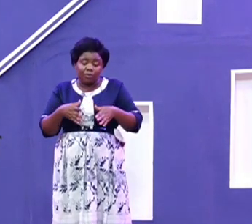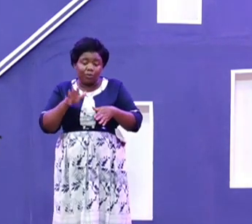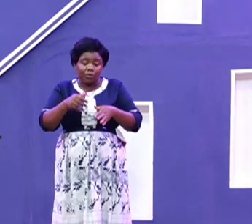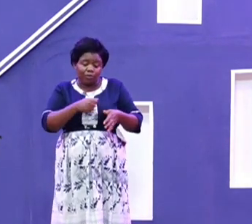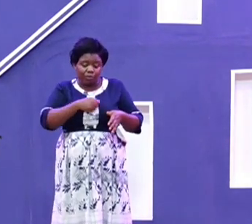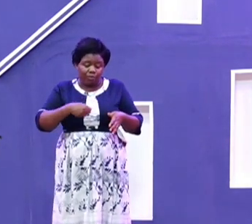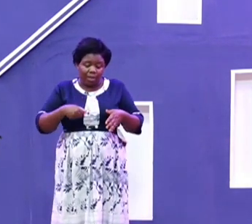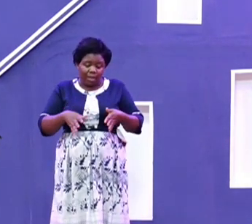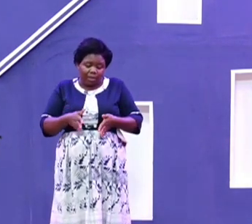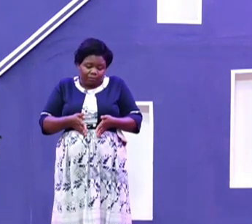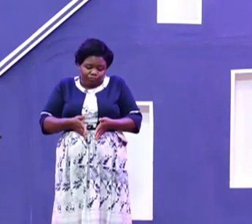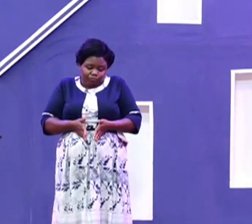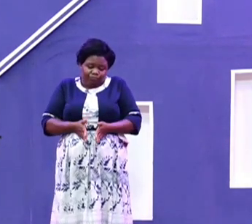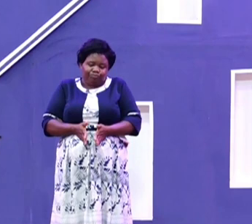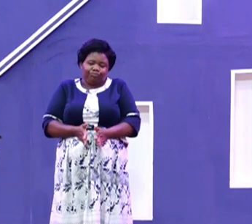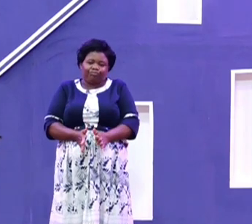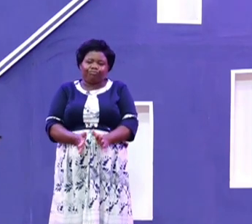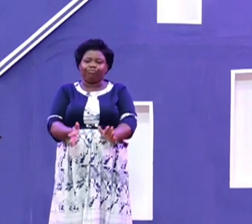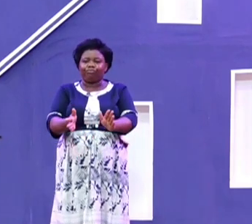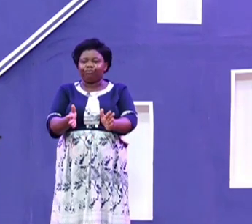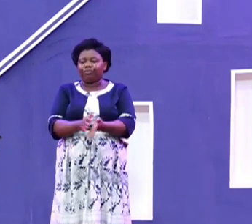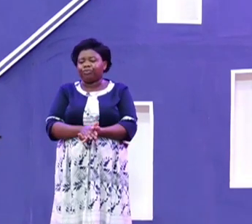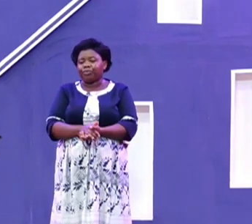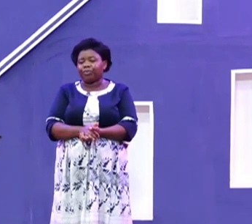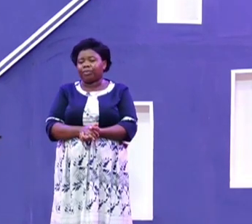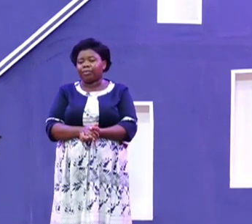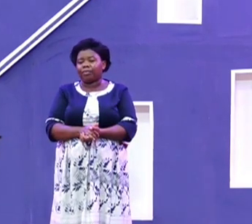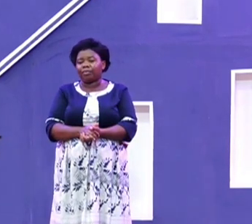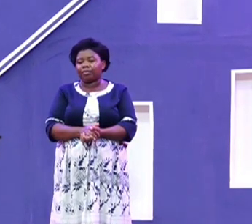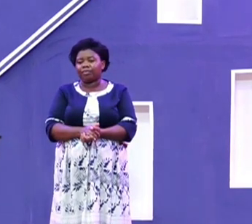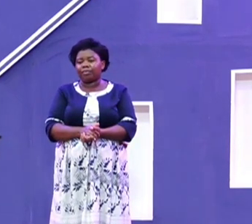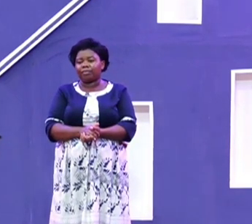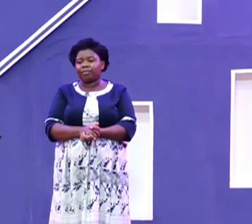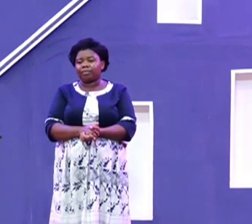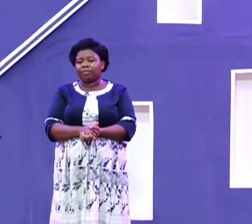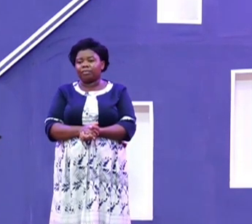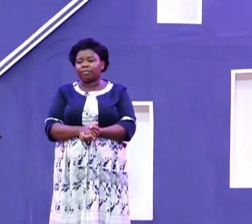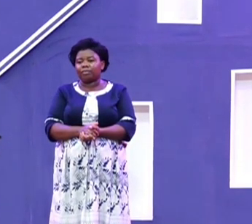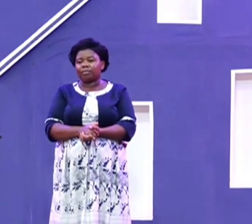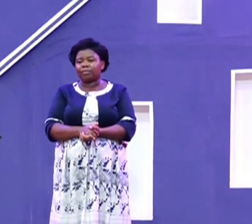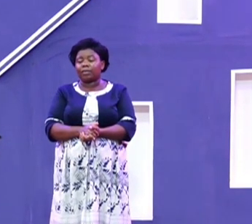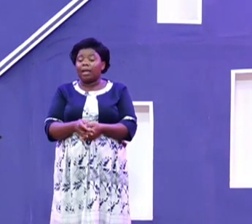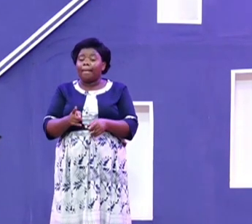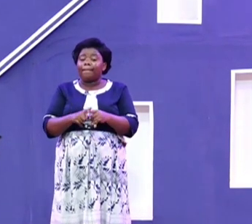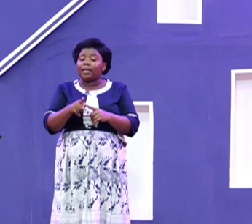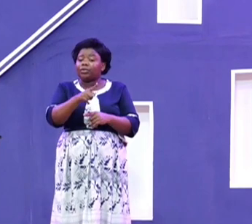Do you know the accident they usually incur when they are giving birth, those razor blades that cut?